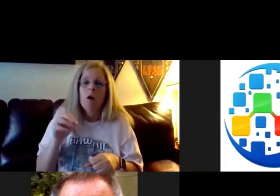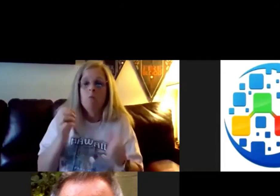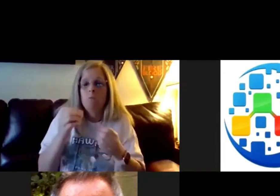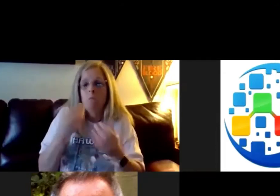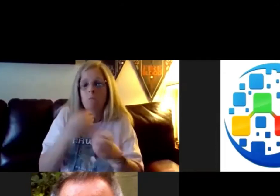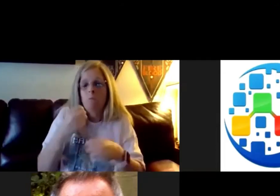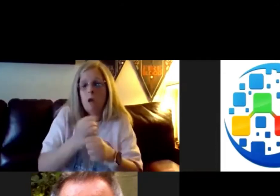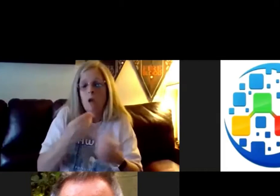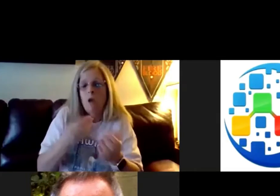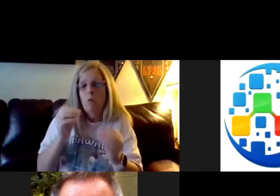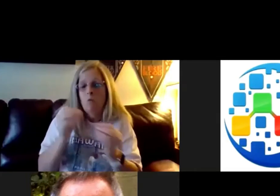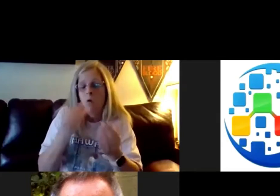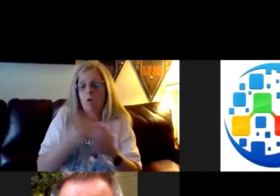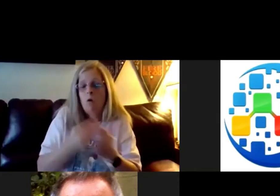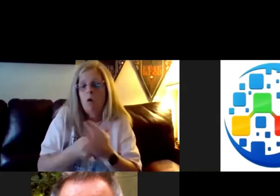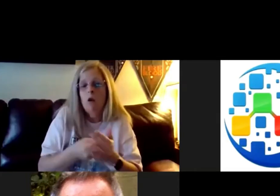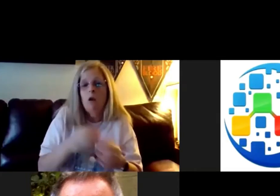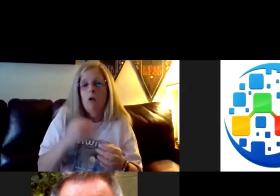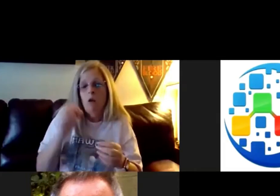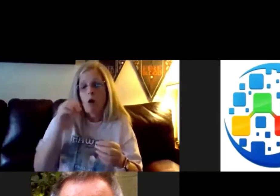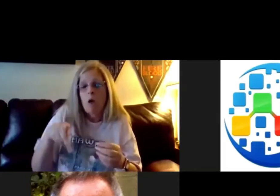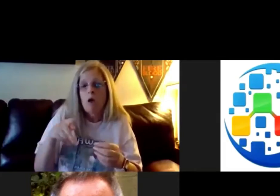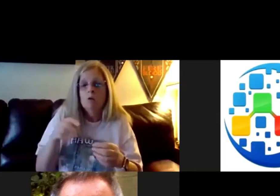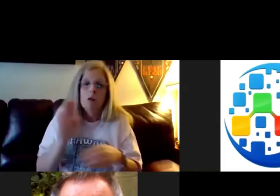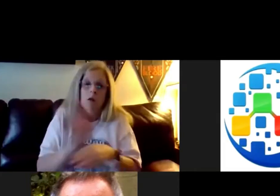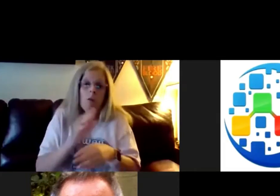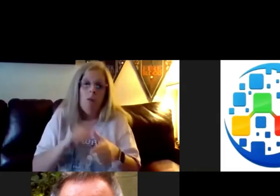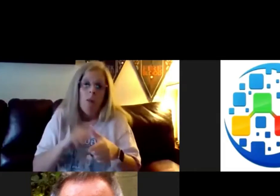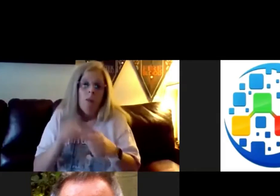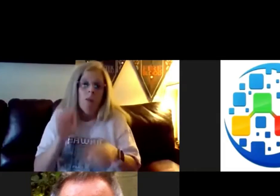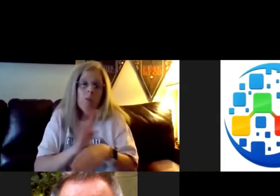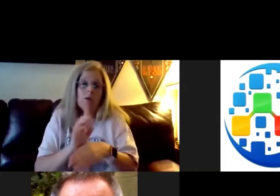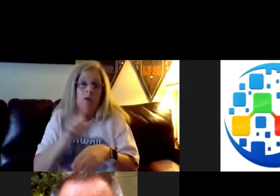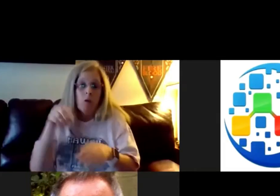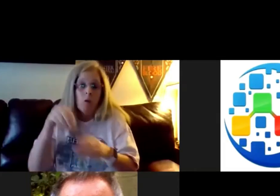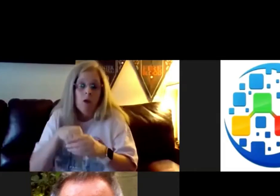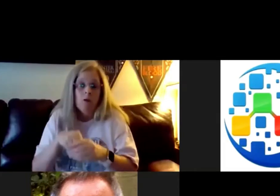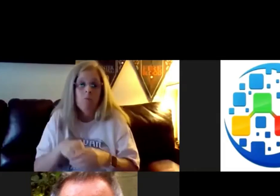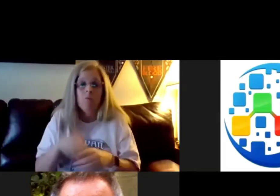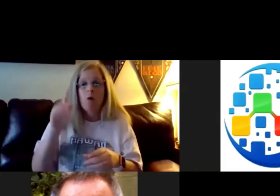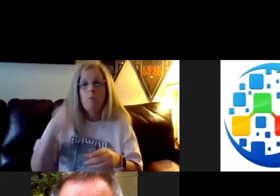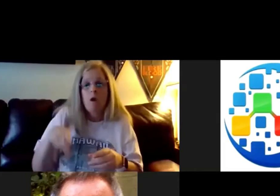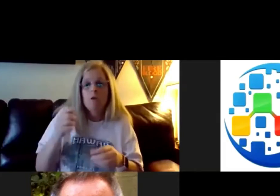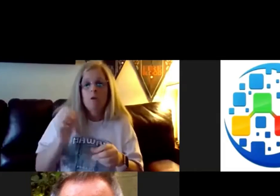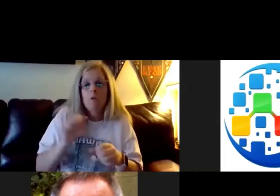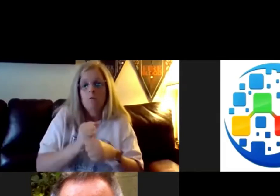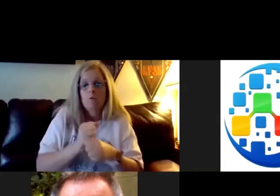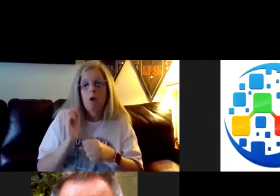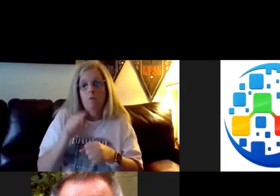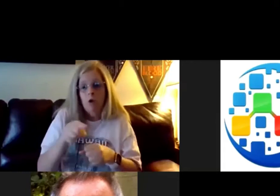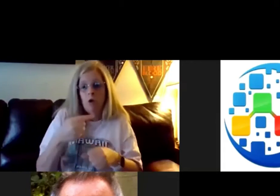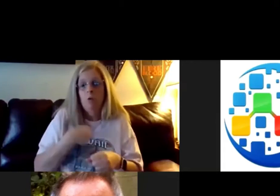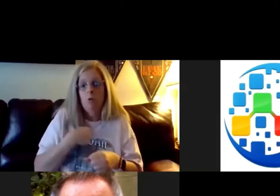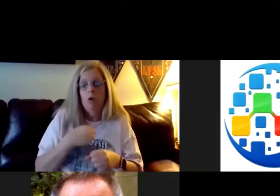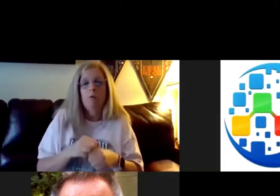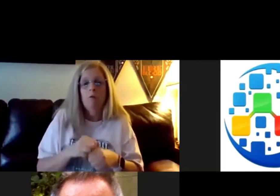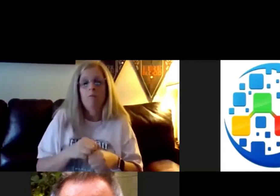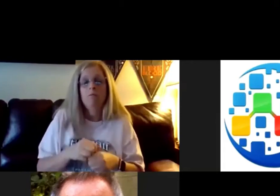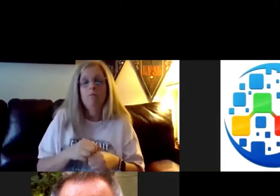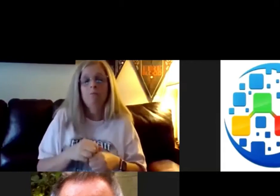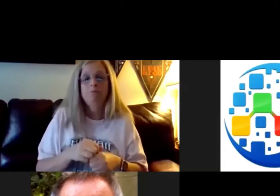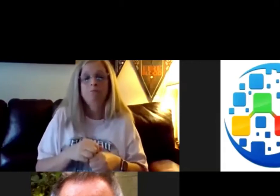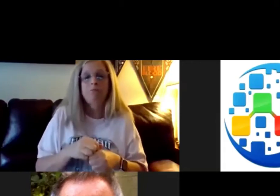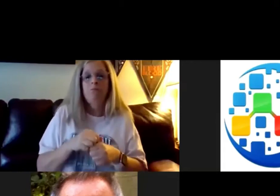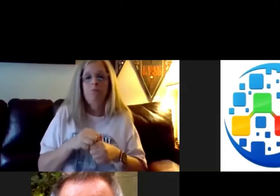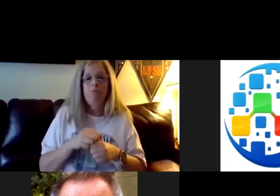were with the business that they were in. Onpassive was made for you and I. Ash Mufareh specifically wanted